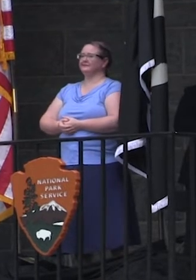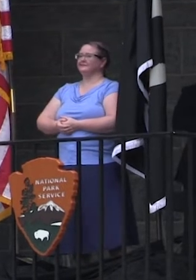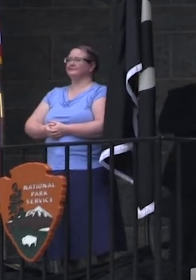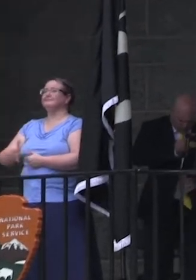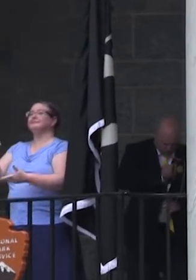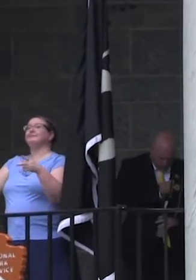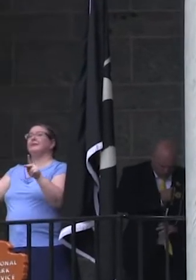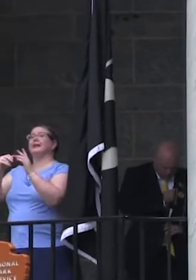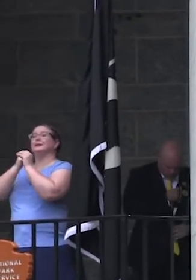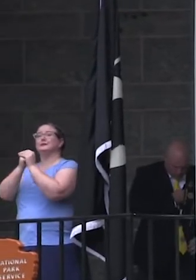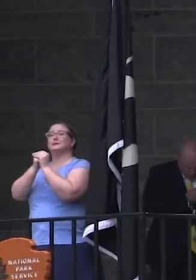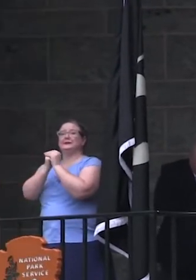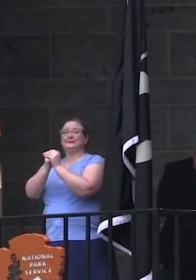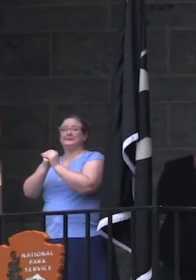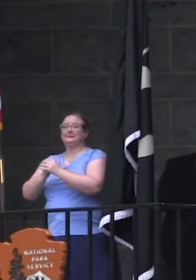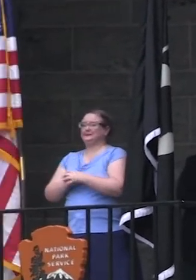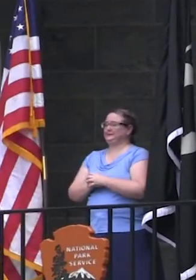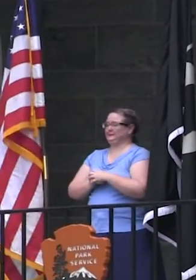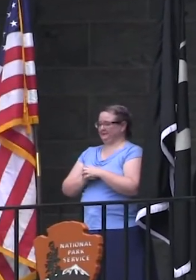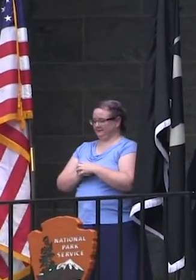Let us pray.